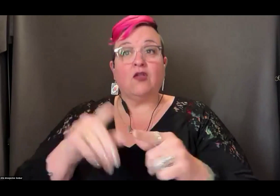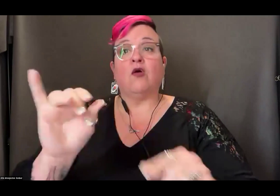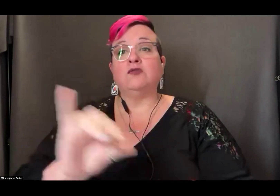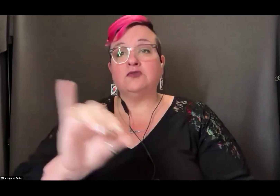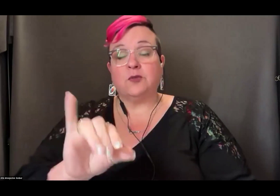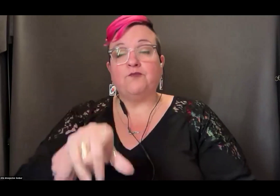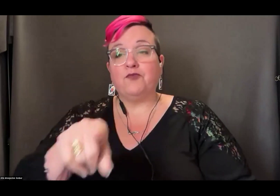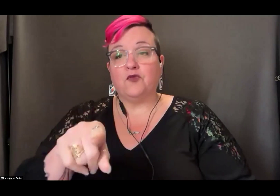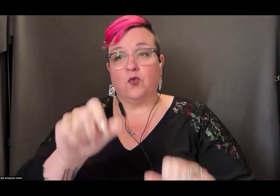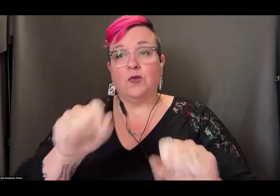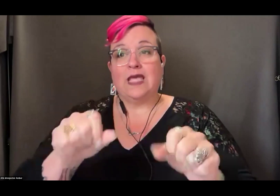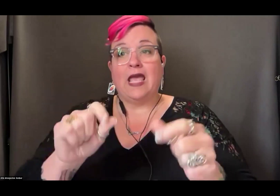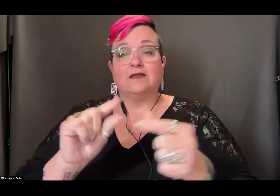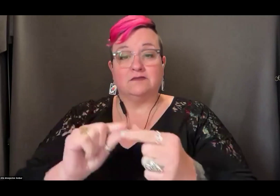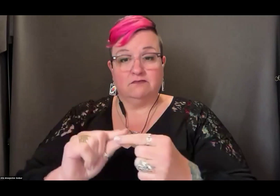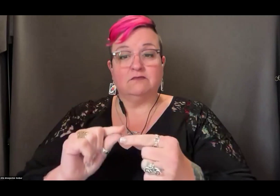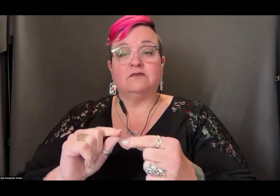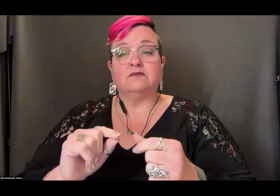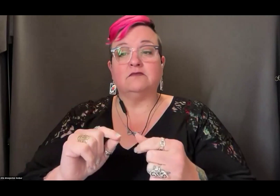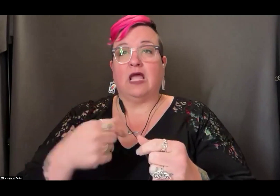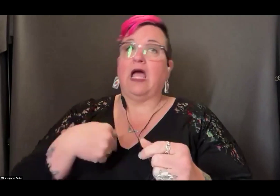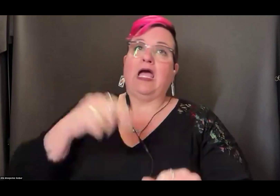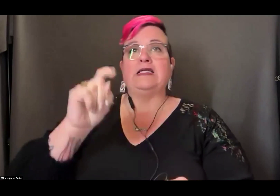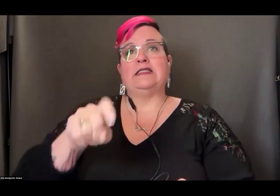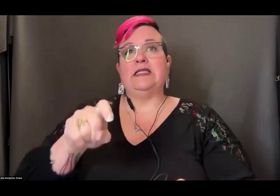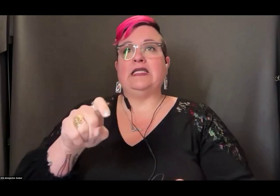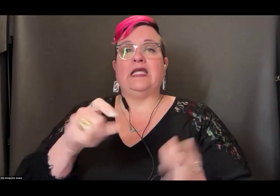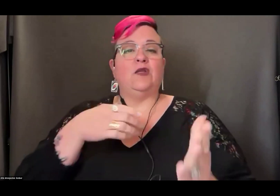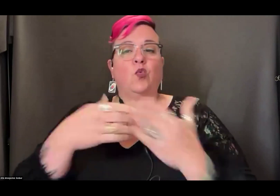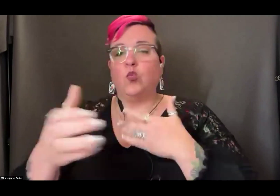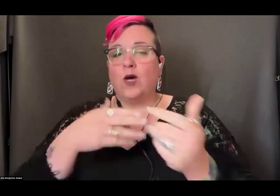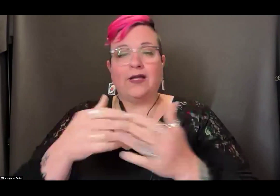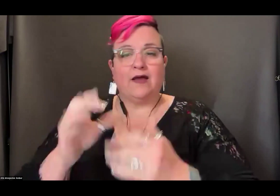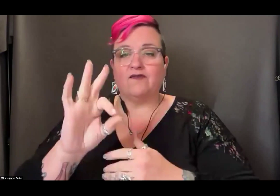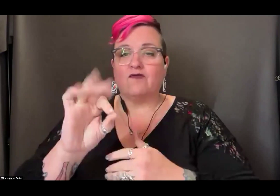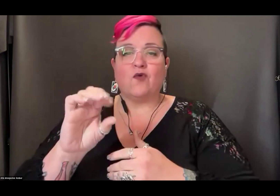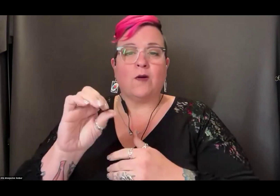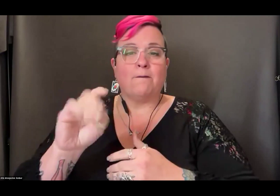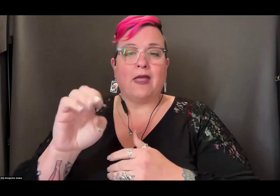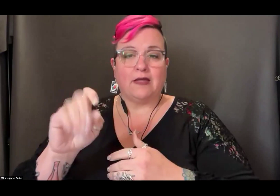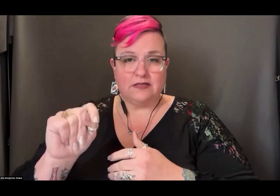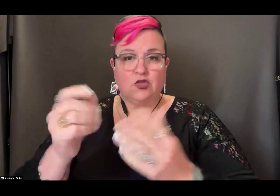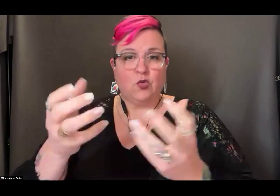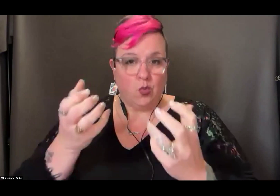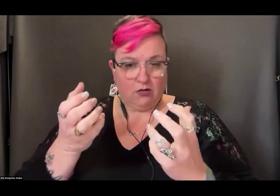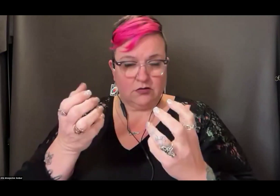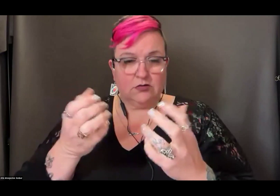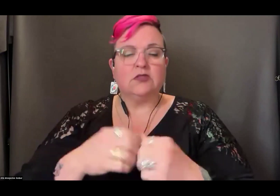say, um, I need it in whatever format, and I would like it,